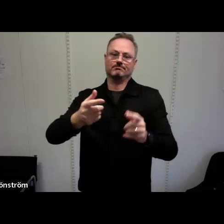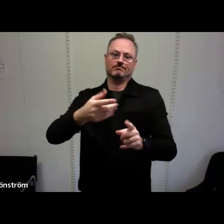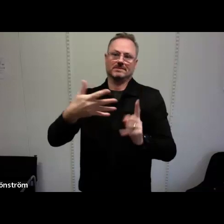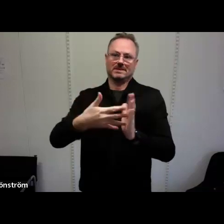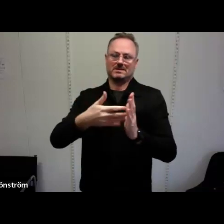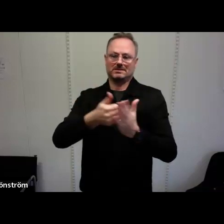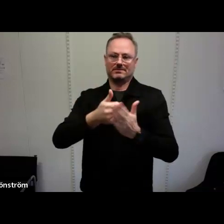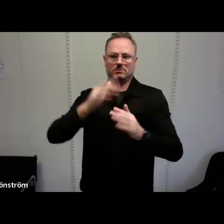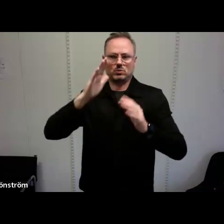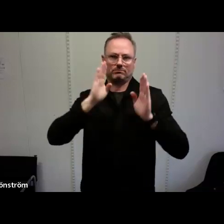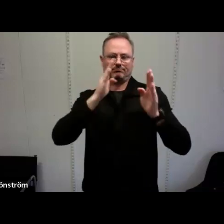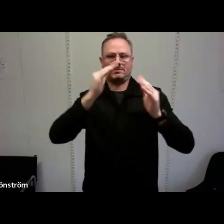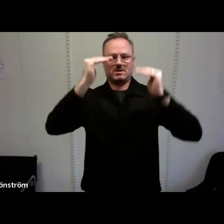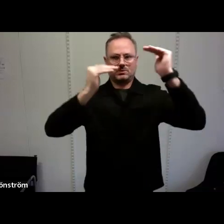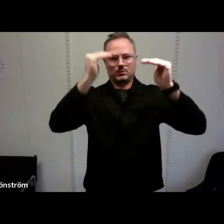both these populations?